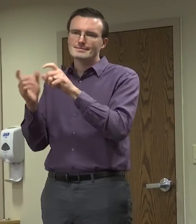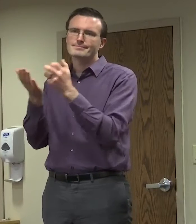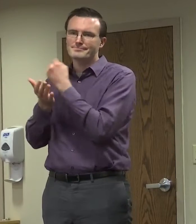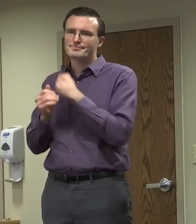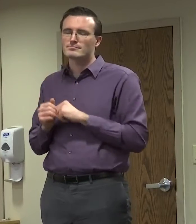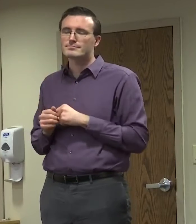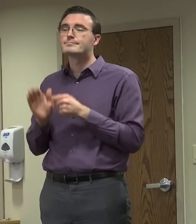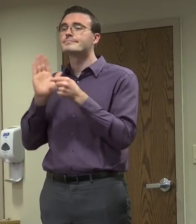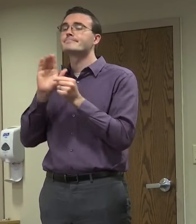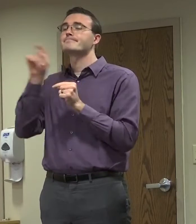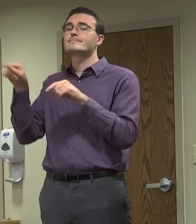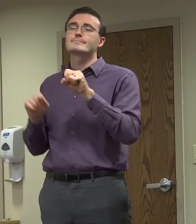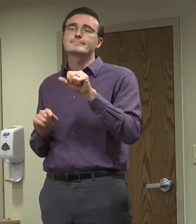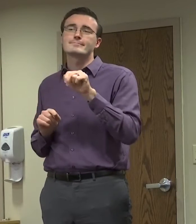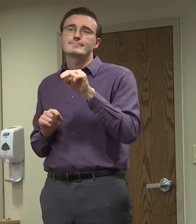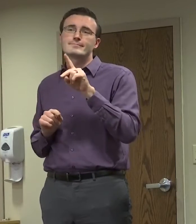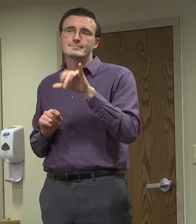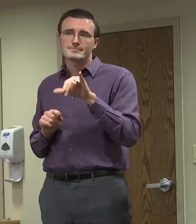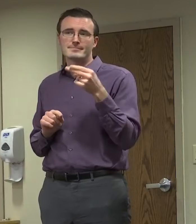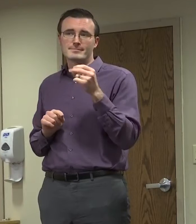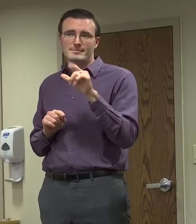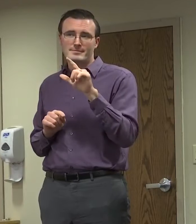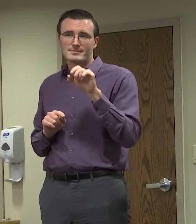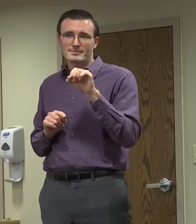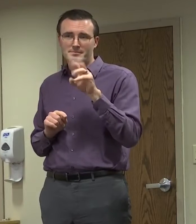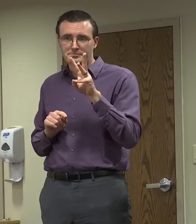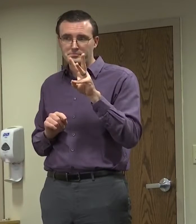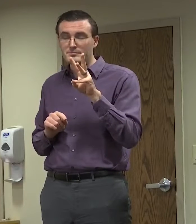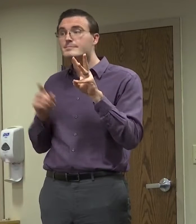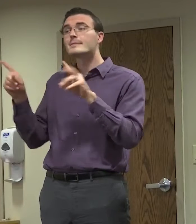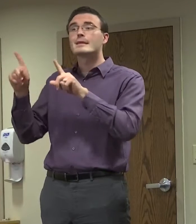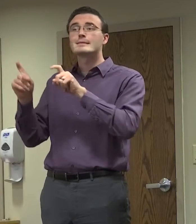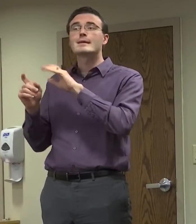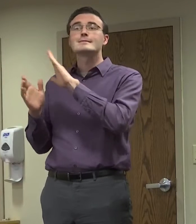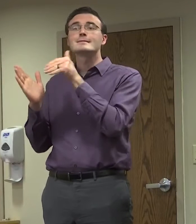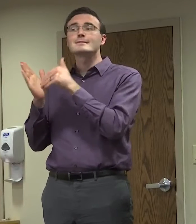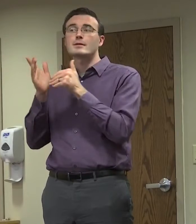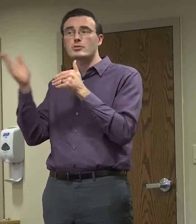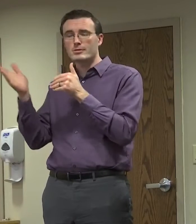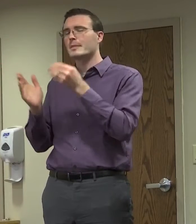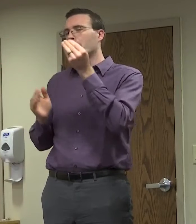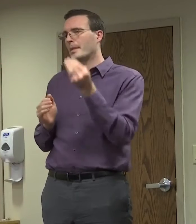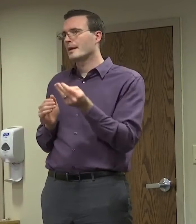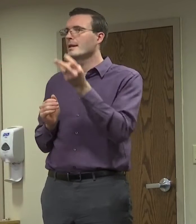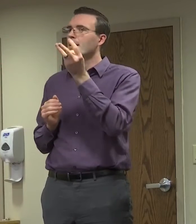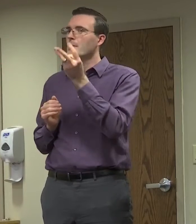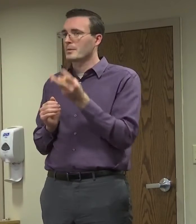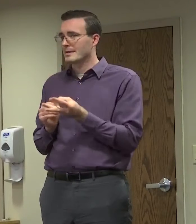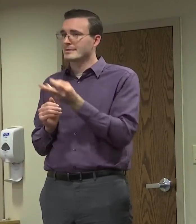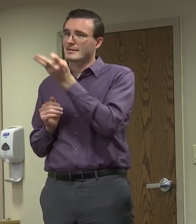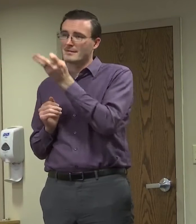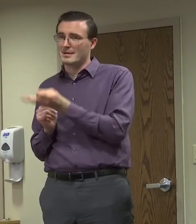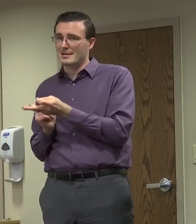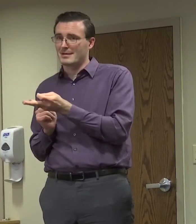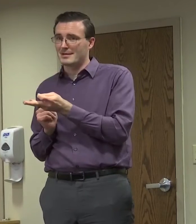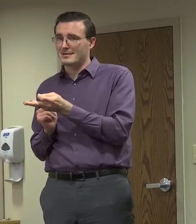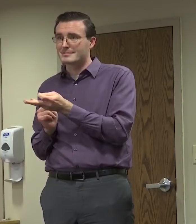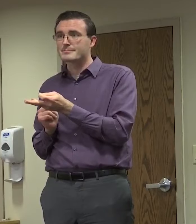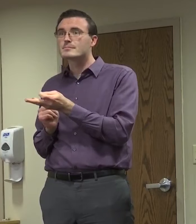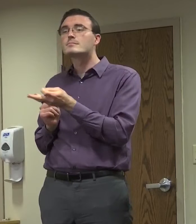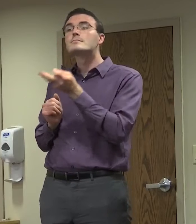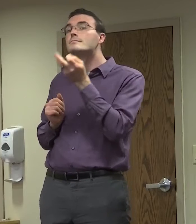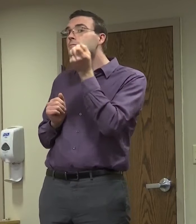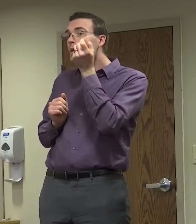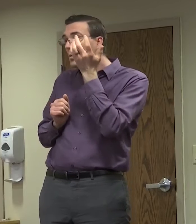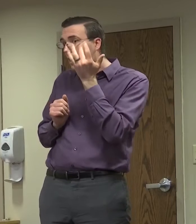parking lot, they are Monday, Wednesday, Fridays, and Saturdays, and that really was driven by demand for testing. But it becomes important,